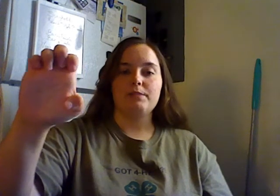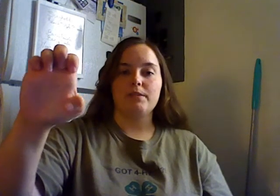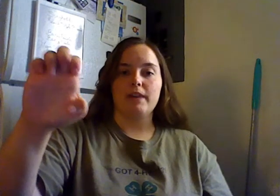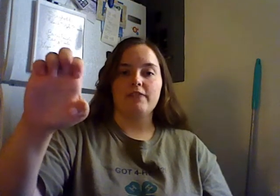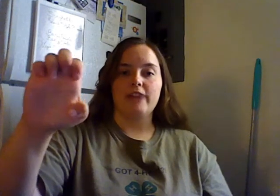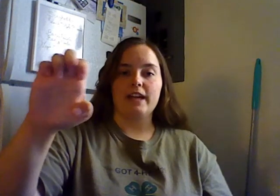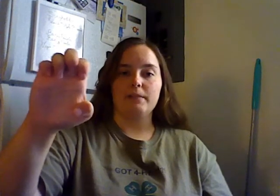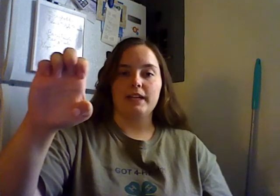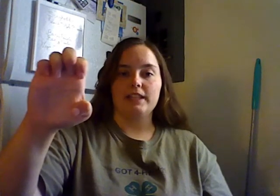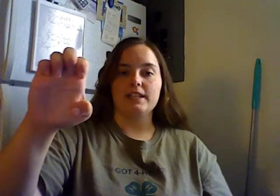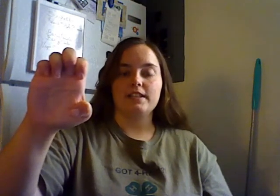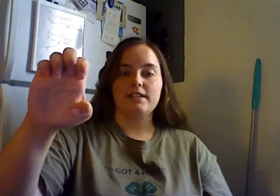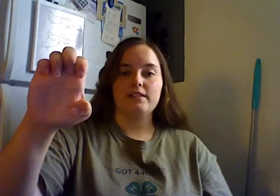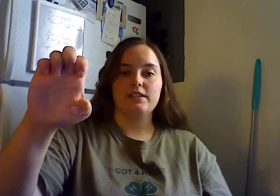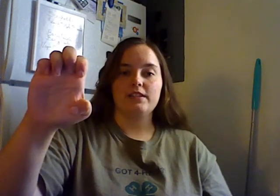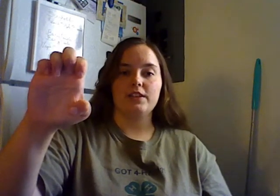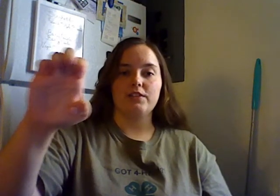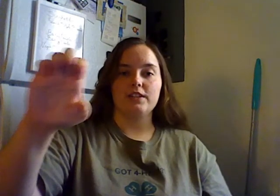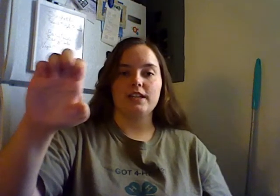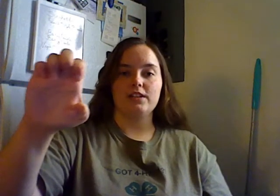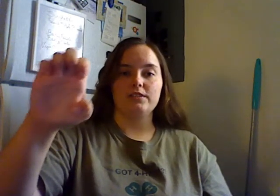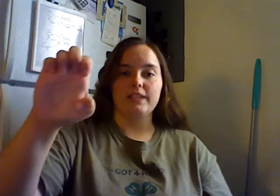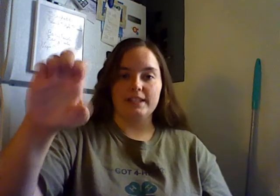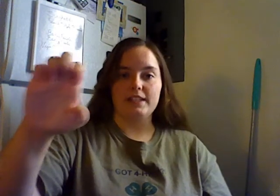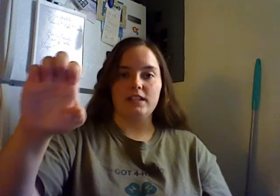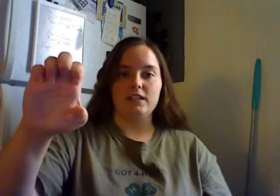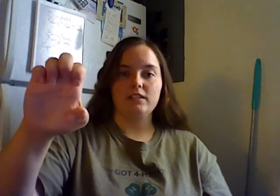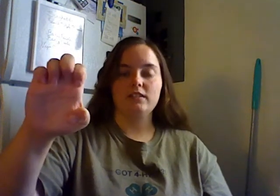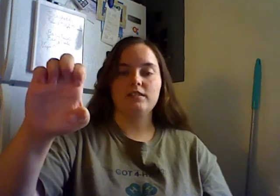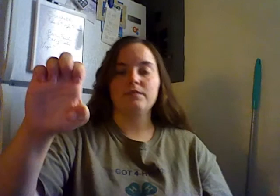mine flat up like this, so that you can tell that it's E.